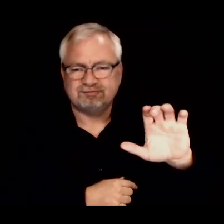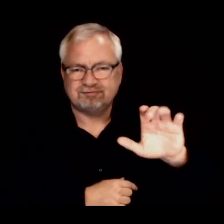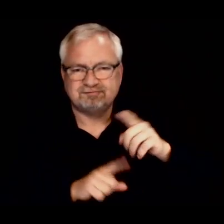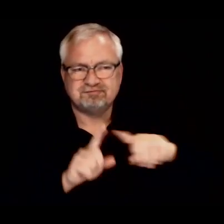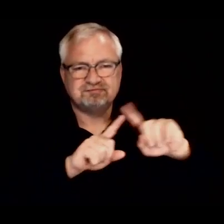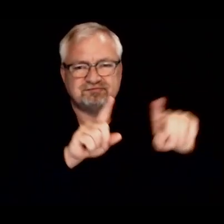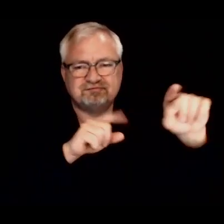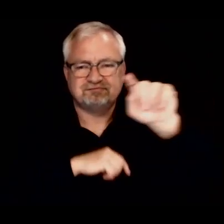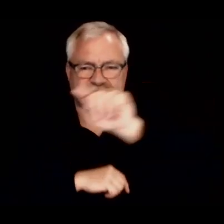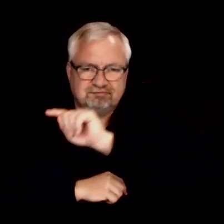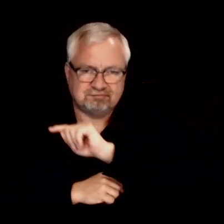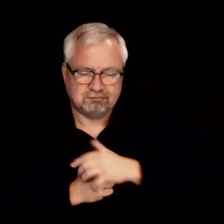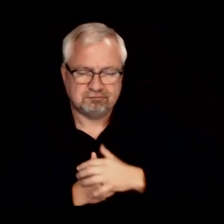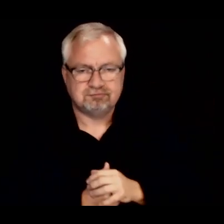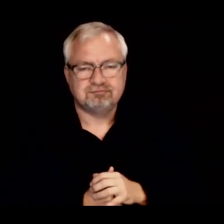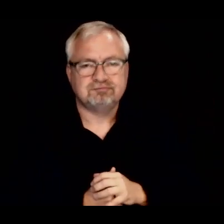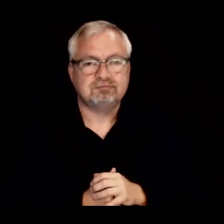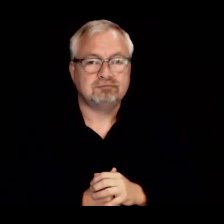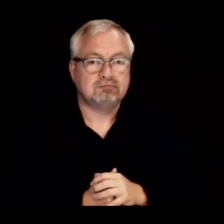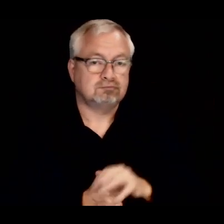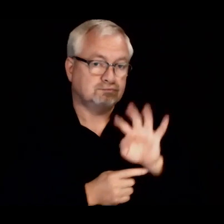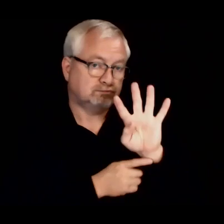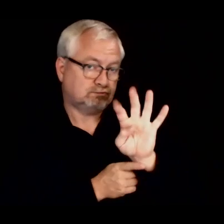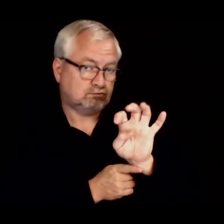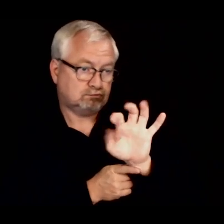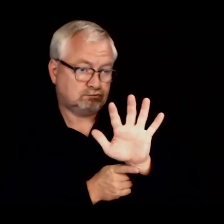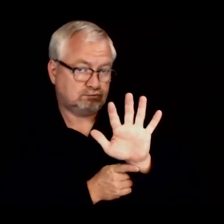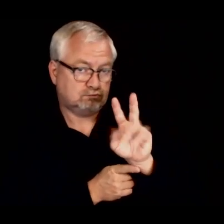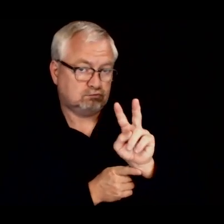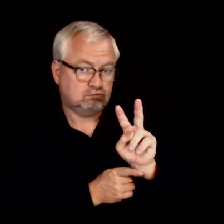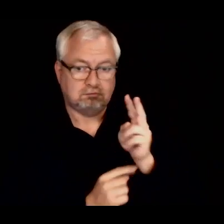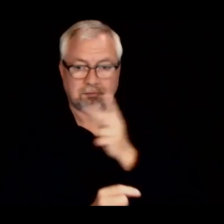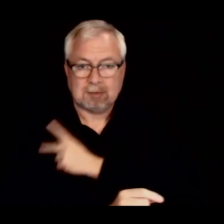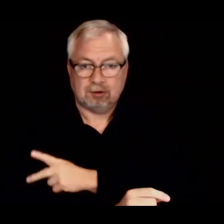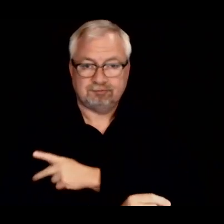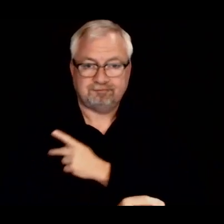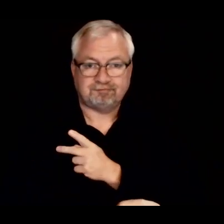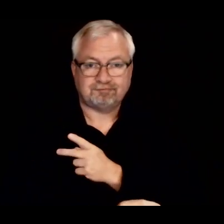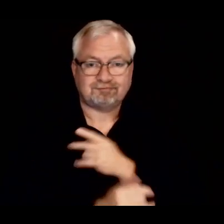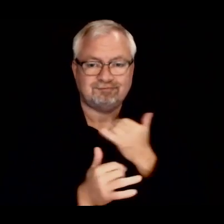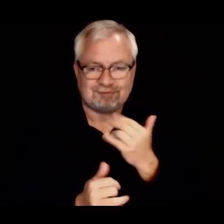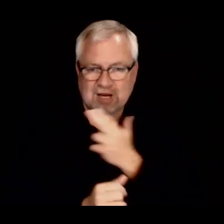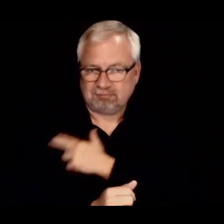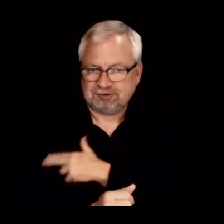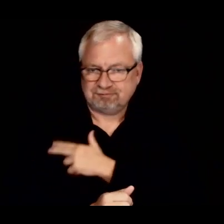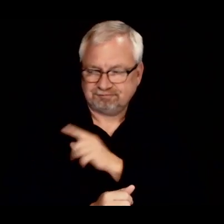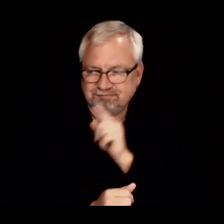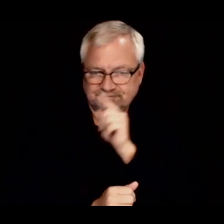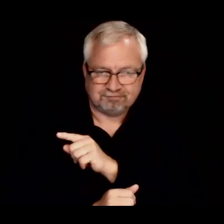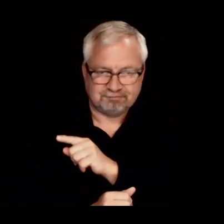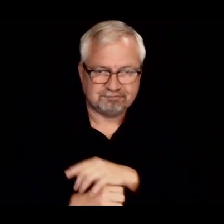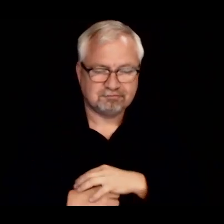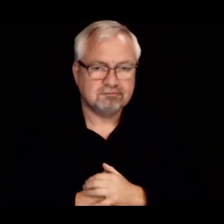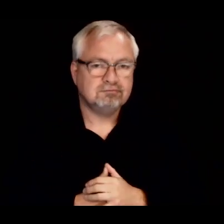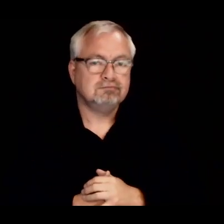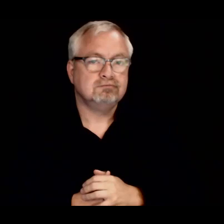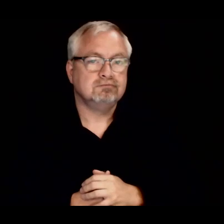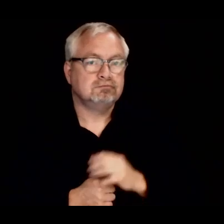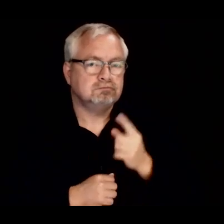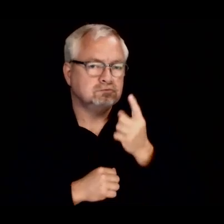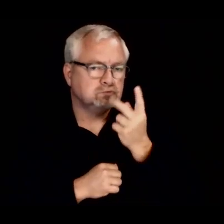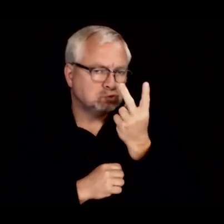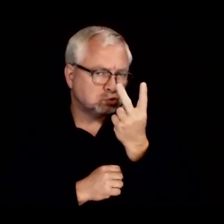there are 452 patients currently in the hospital. That was a net gain of only 2 from the prior day and